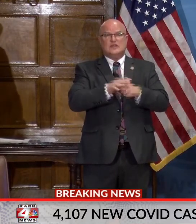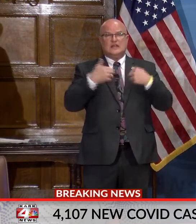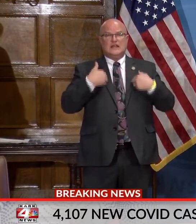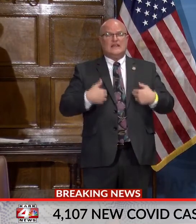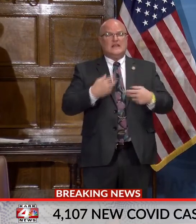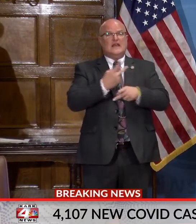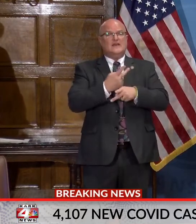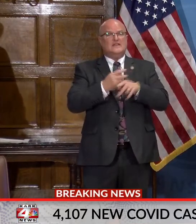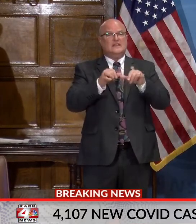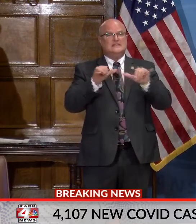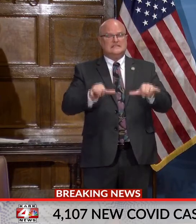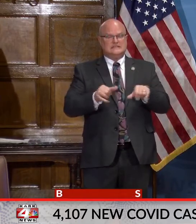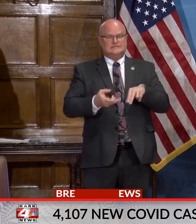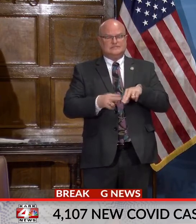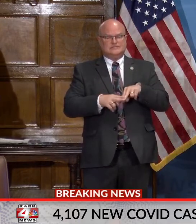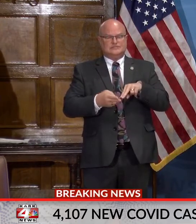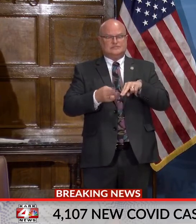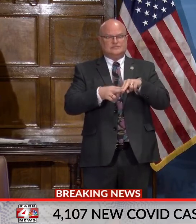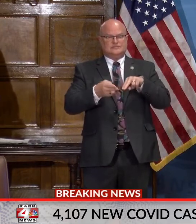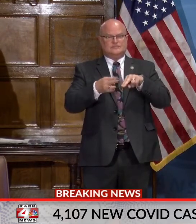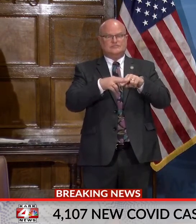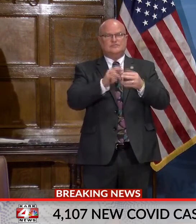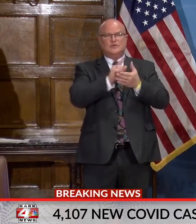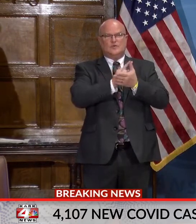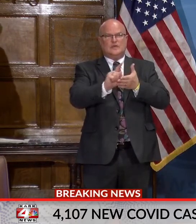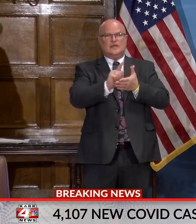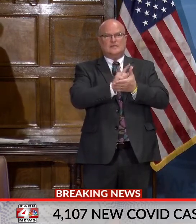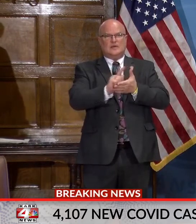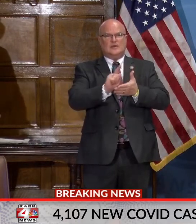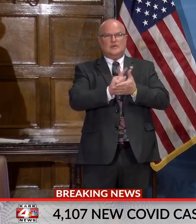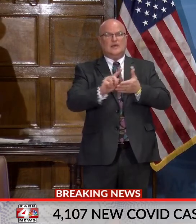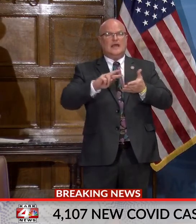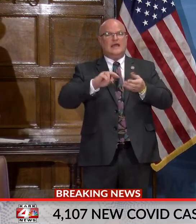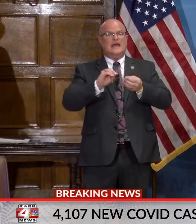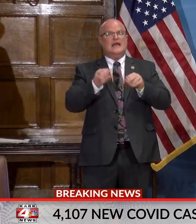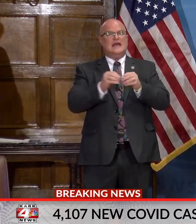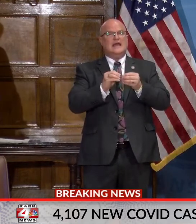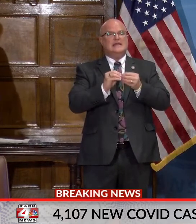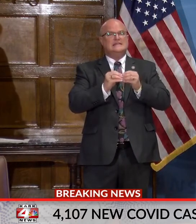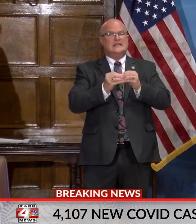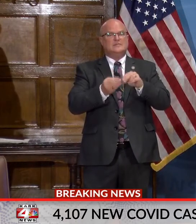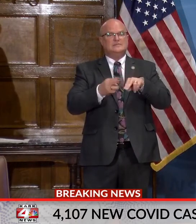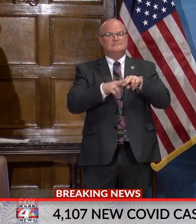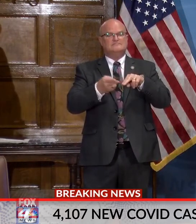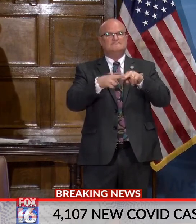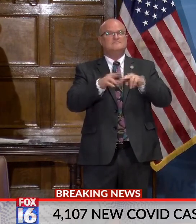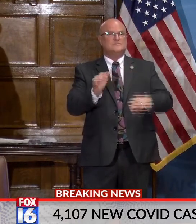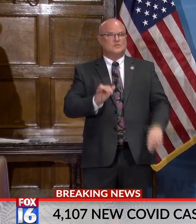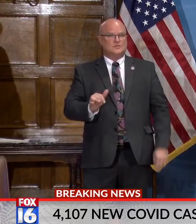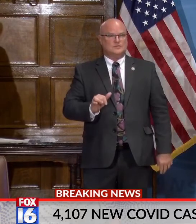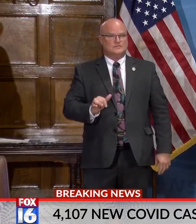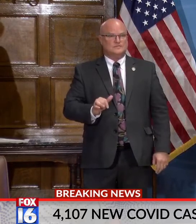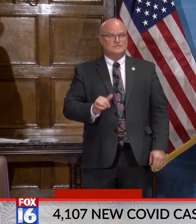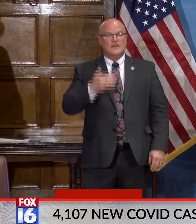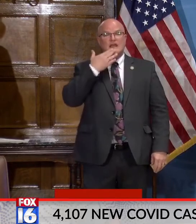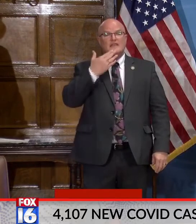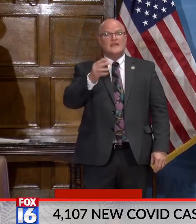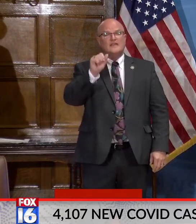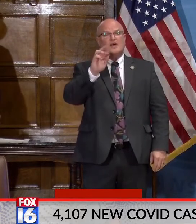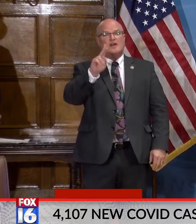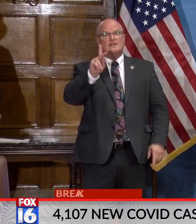will continue to increase on a week-by-week basis as the number of cases continues to increase. I want to thank the Arkansas Department